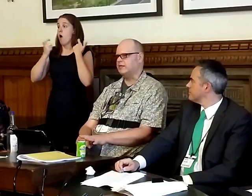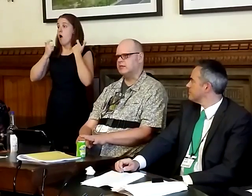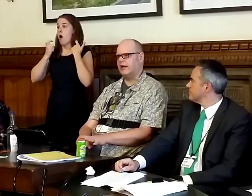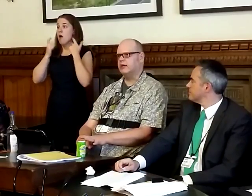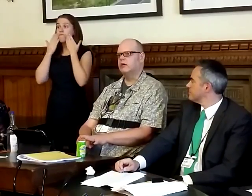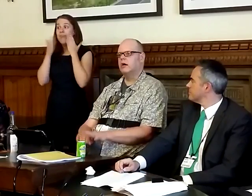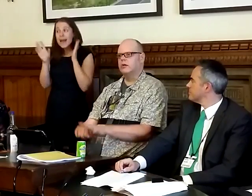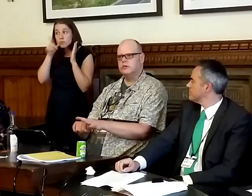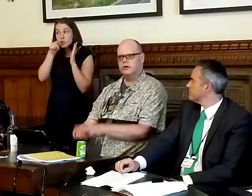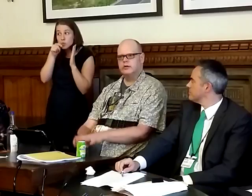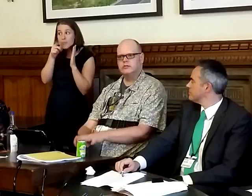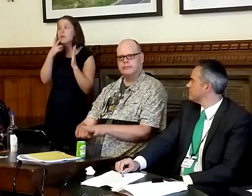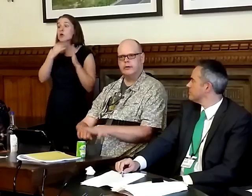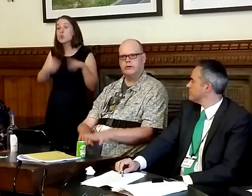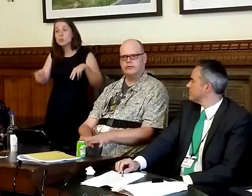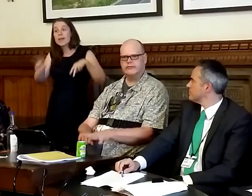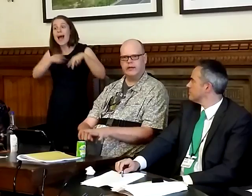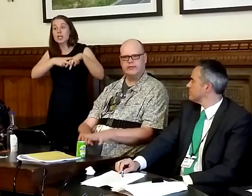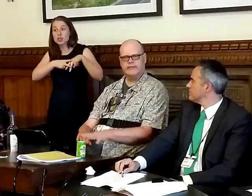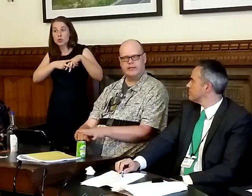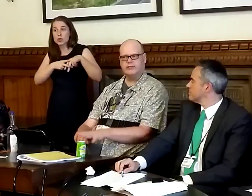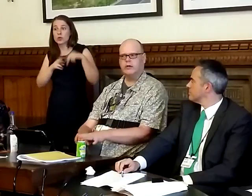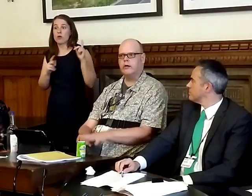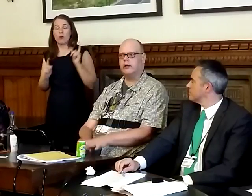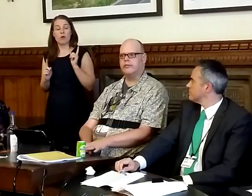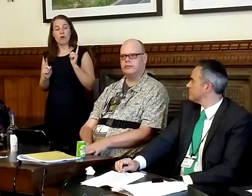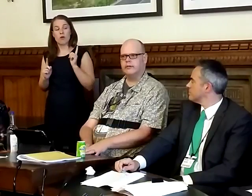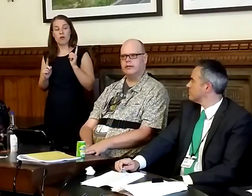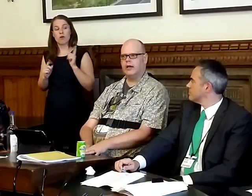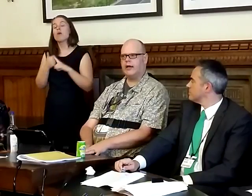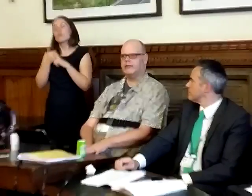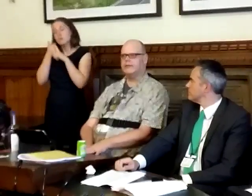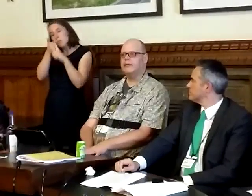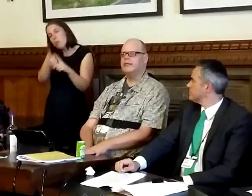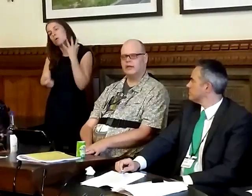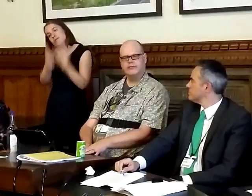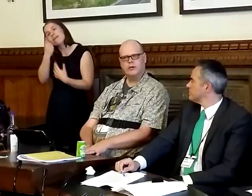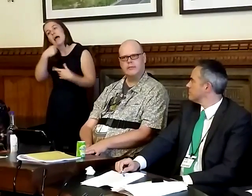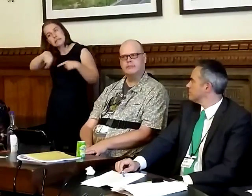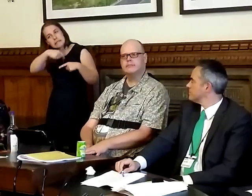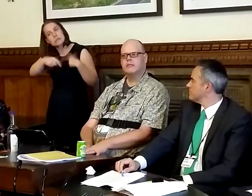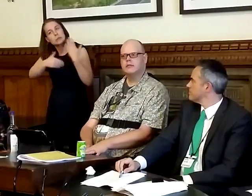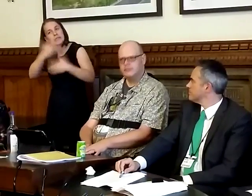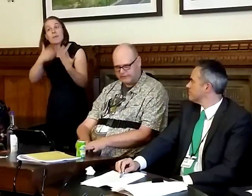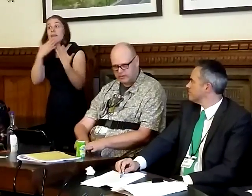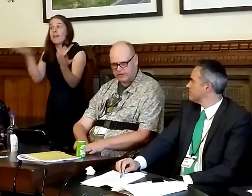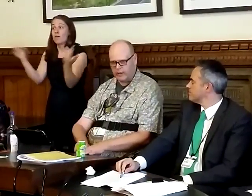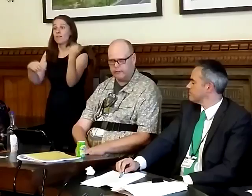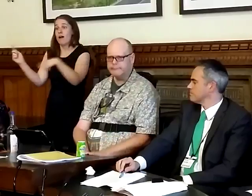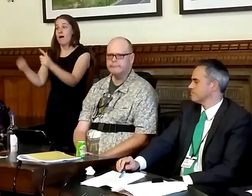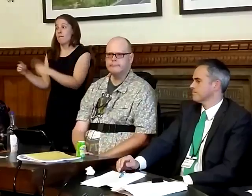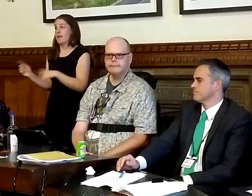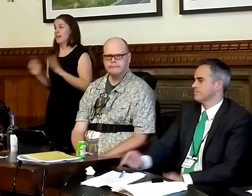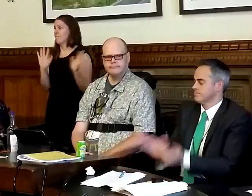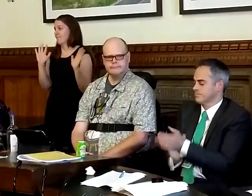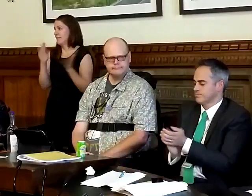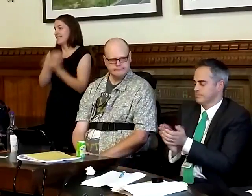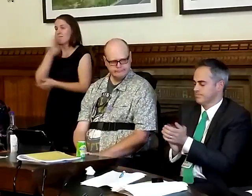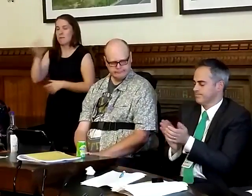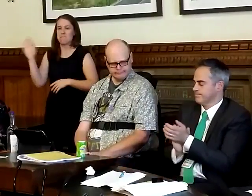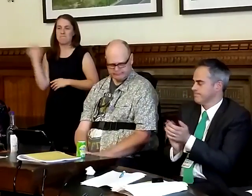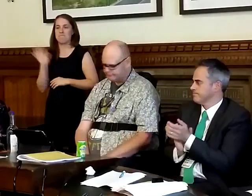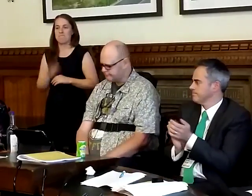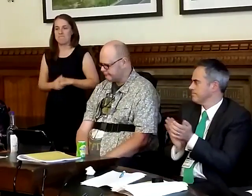can use that hashtag and join and support the various events that are going on this week, and thank you for coming. Safe journey home.